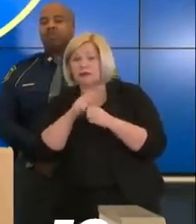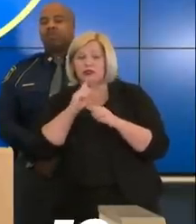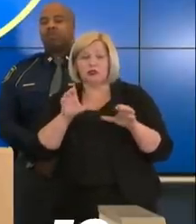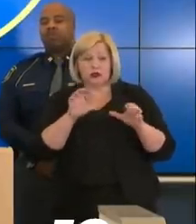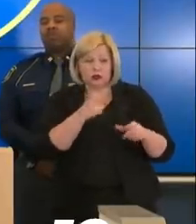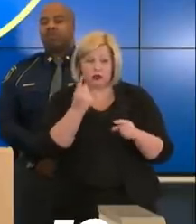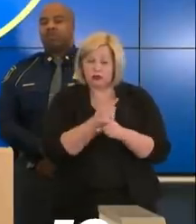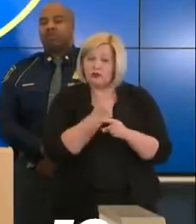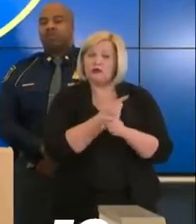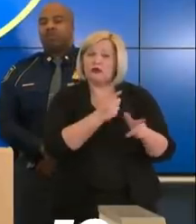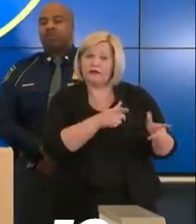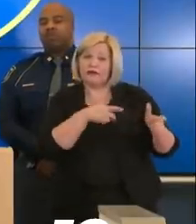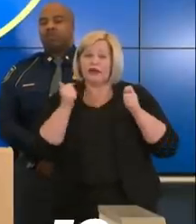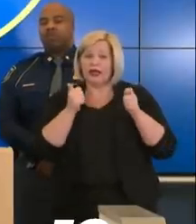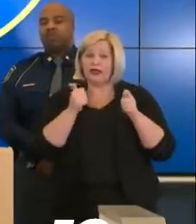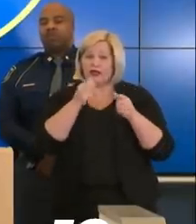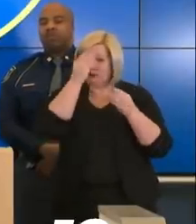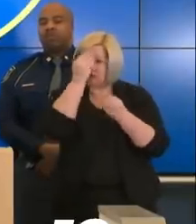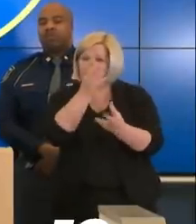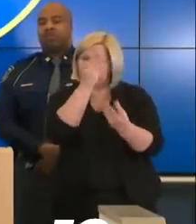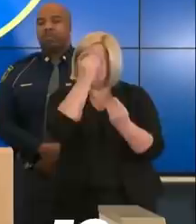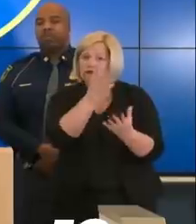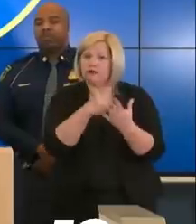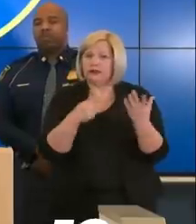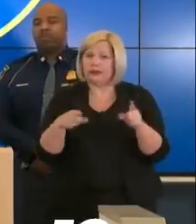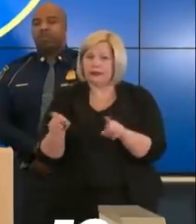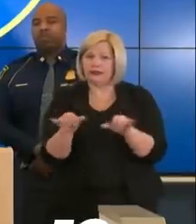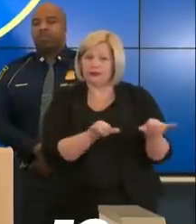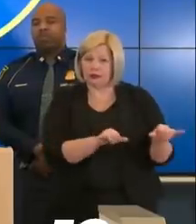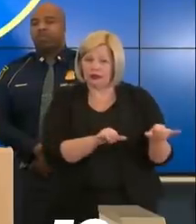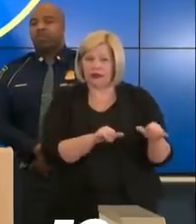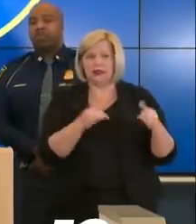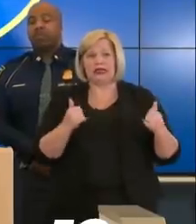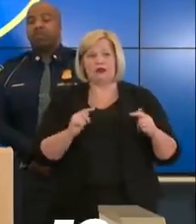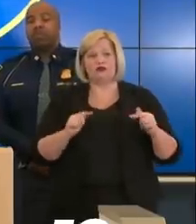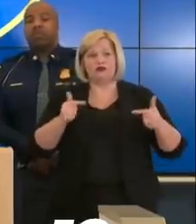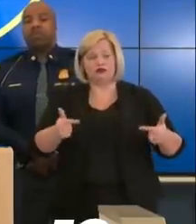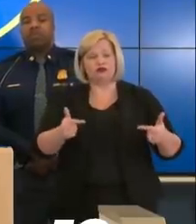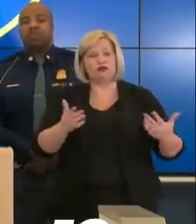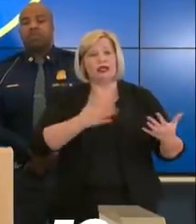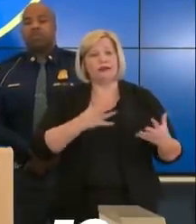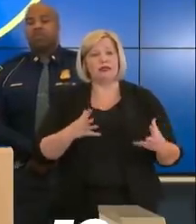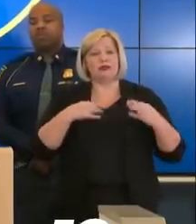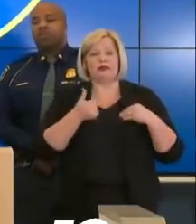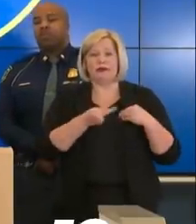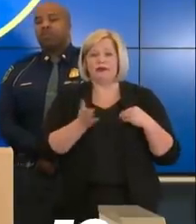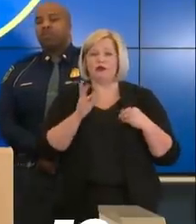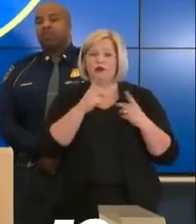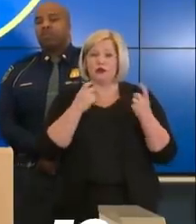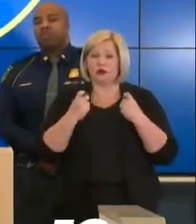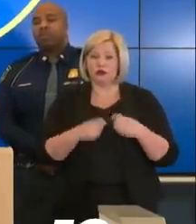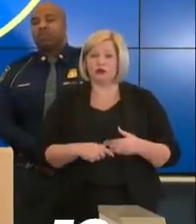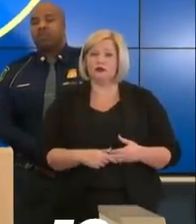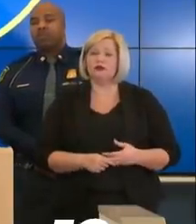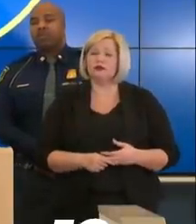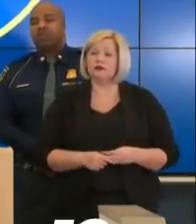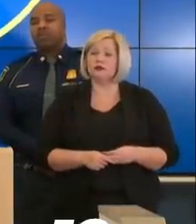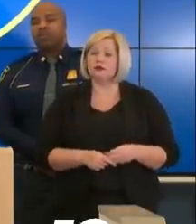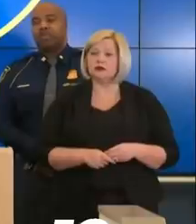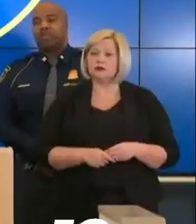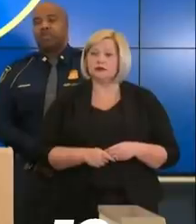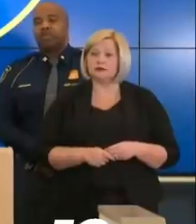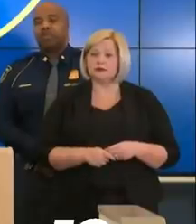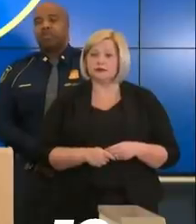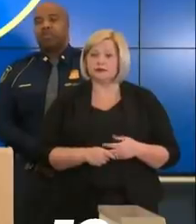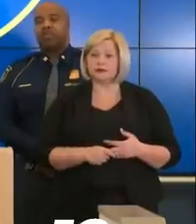in an informed way and keep you informed as well. With that, I would be happy to take a few questions.